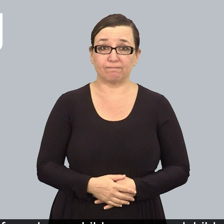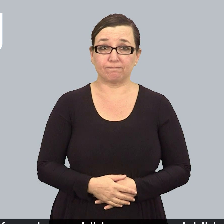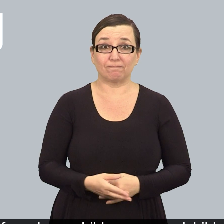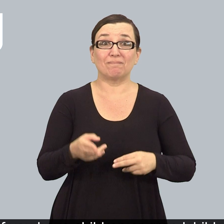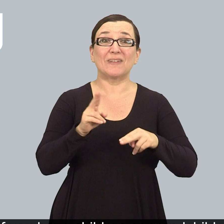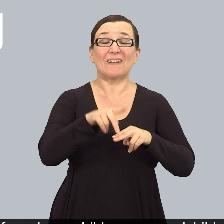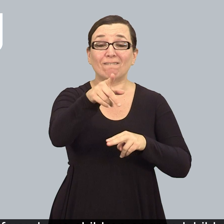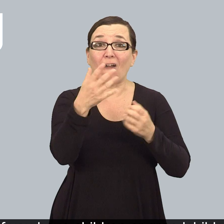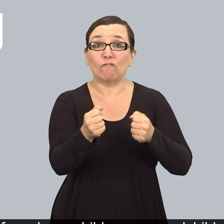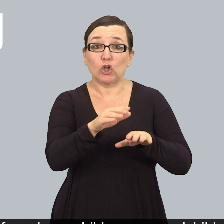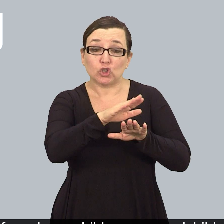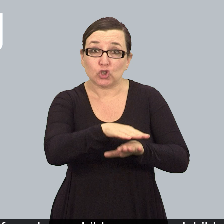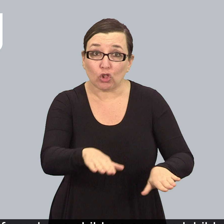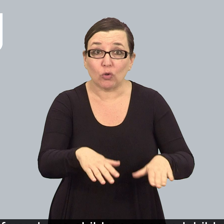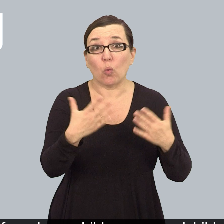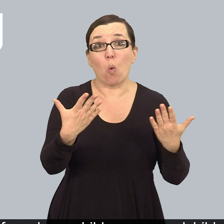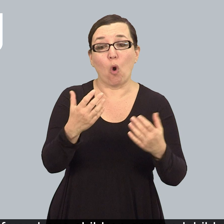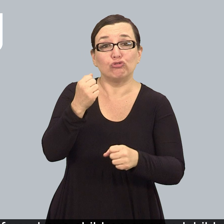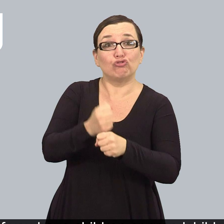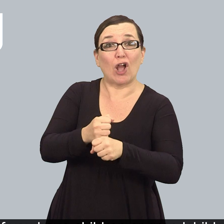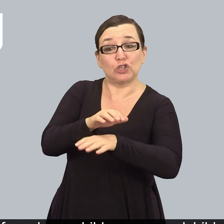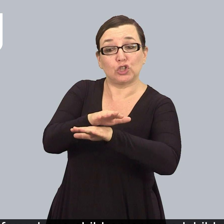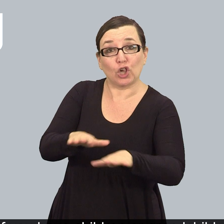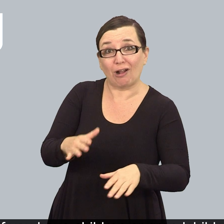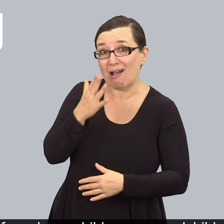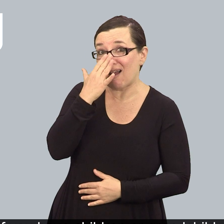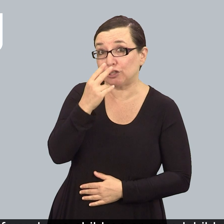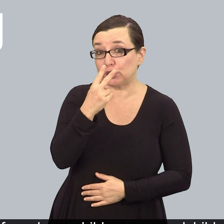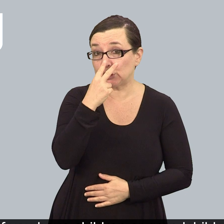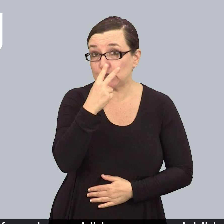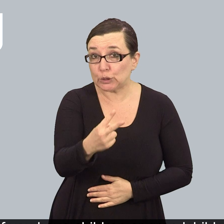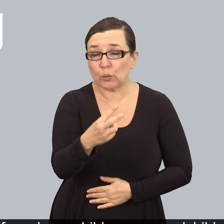If you have children or grandchildren aged 2, 3 or 4,